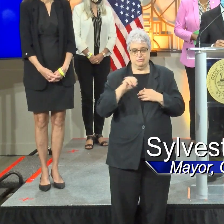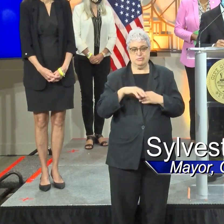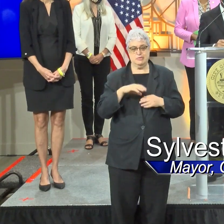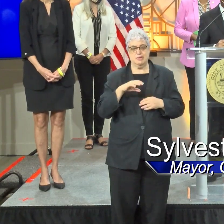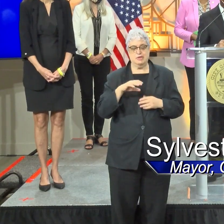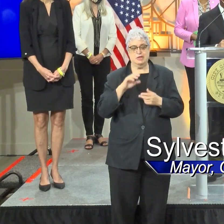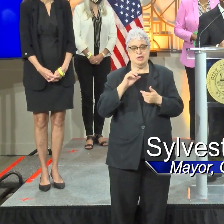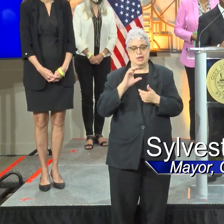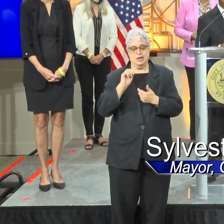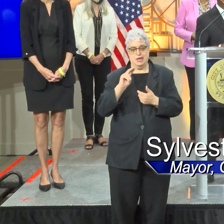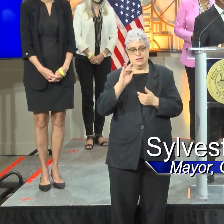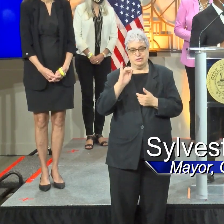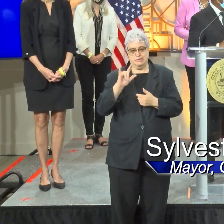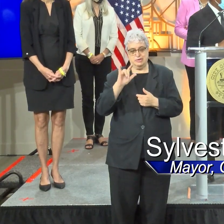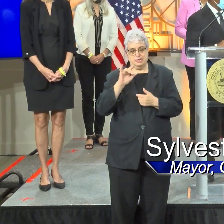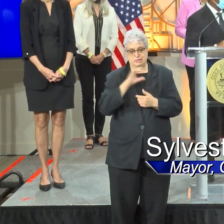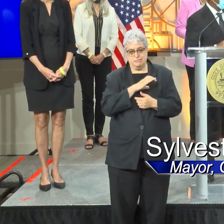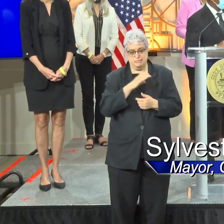Cisneros, Councilmember Pollard,